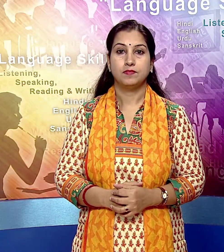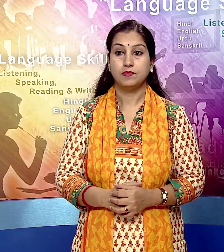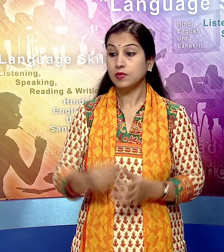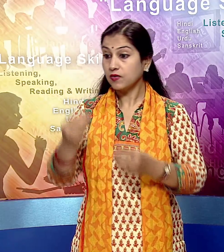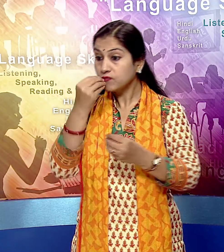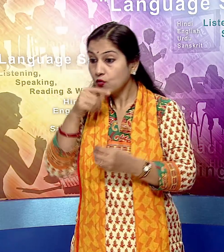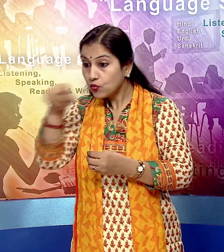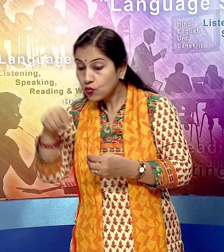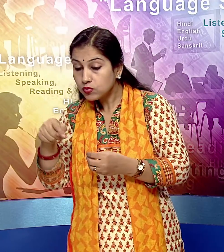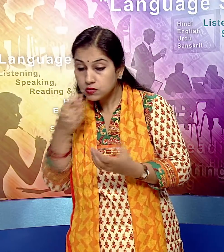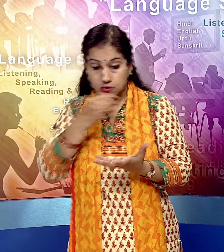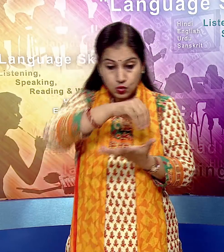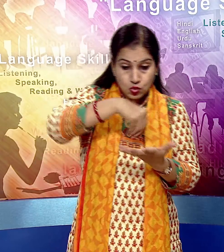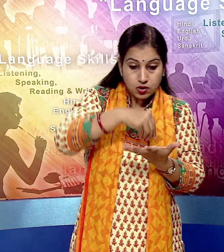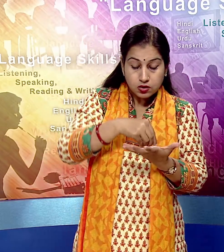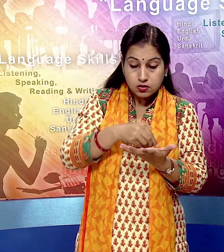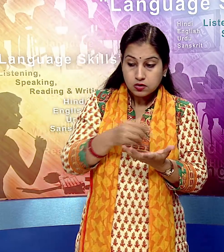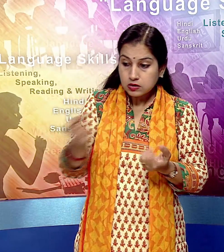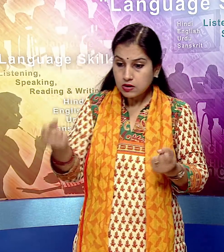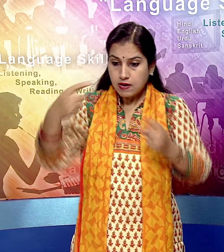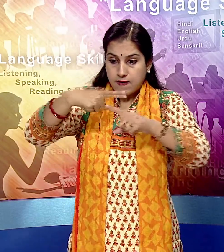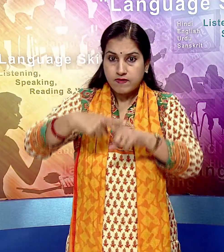effect of cooking on various nutrients,